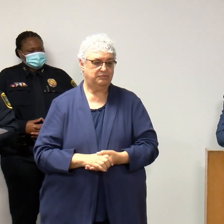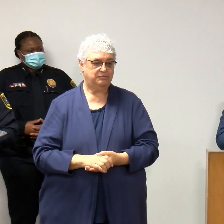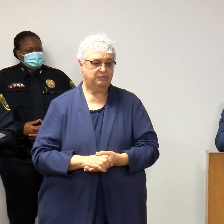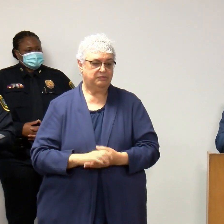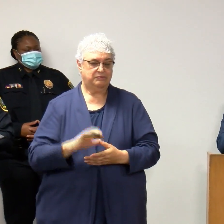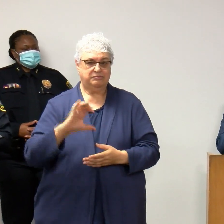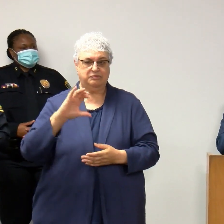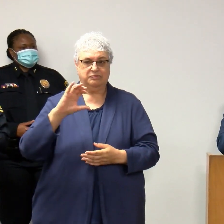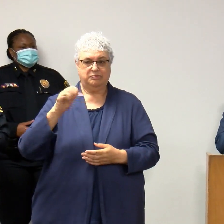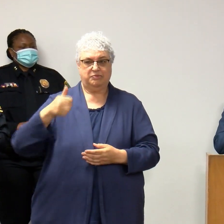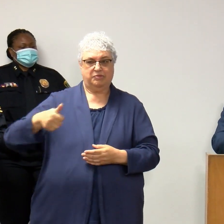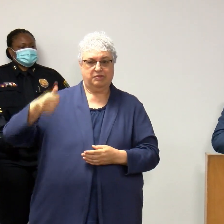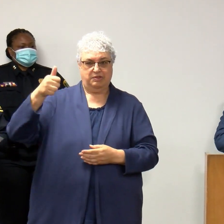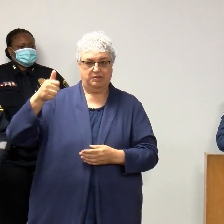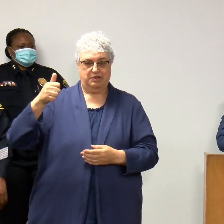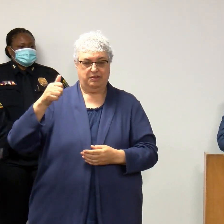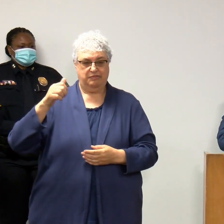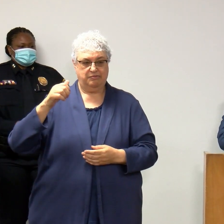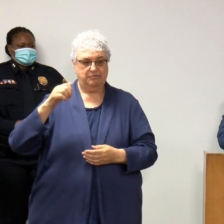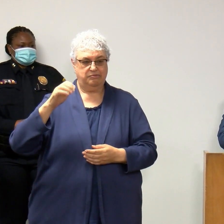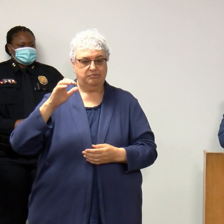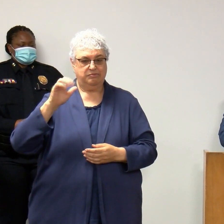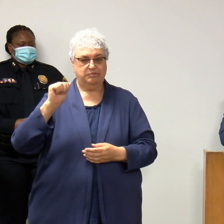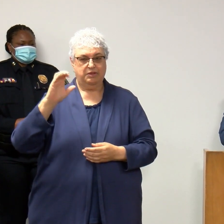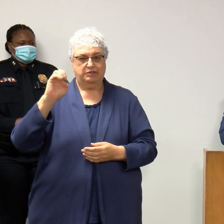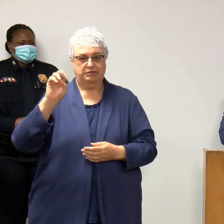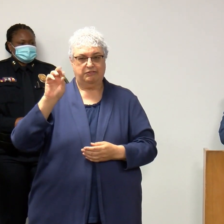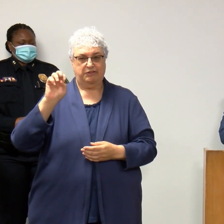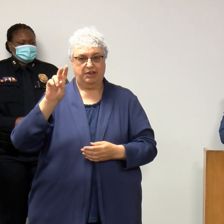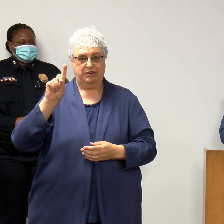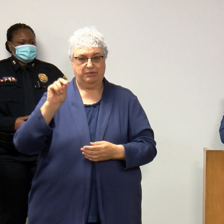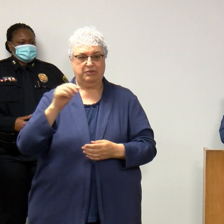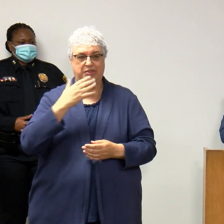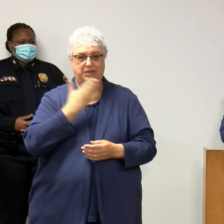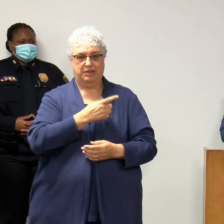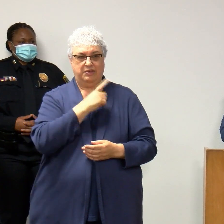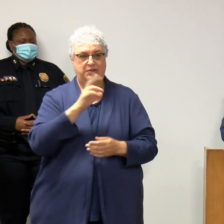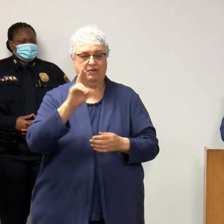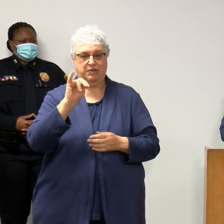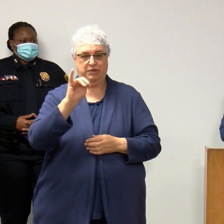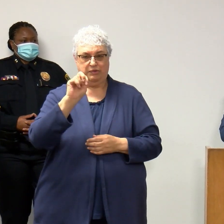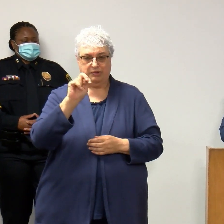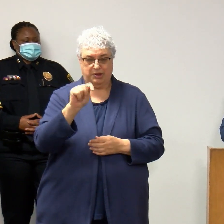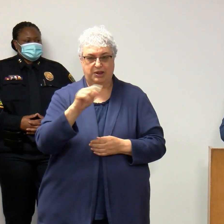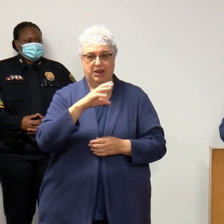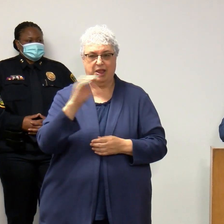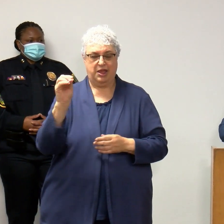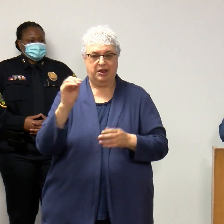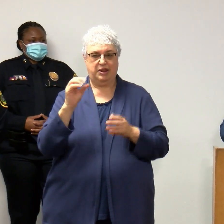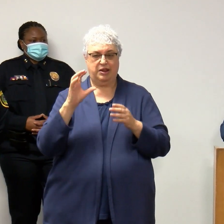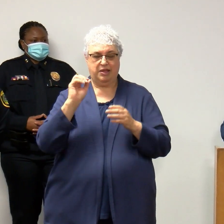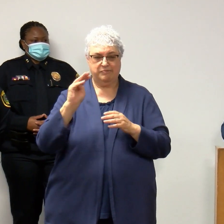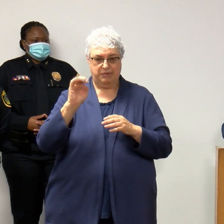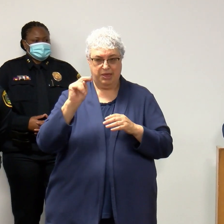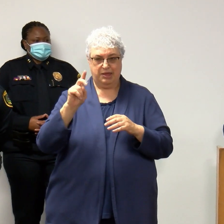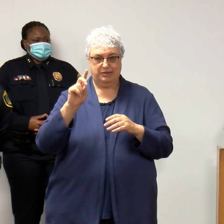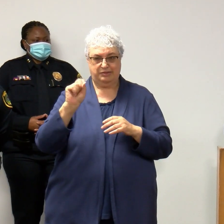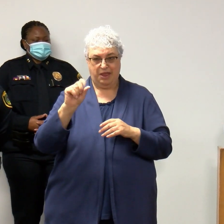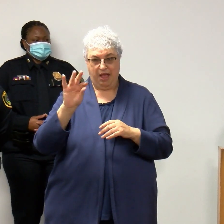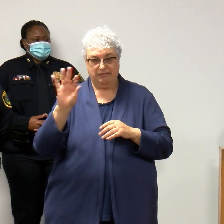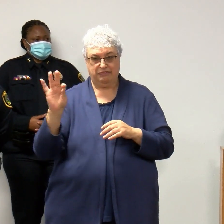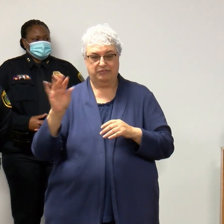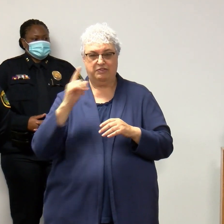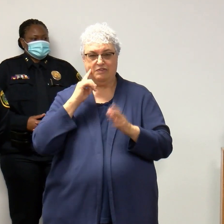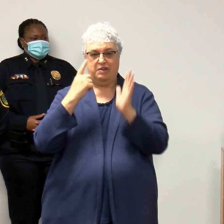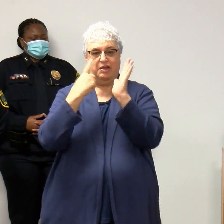Chief, let me thank you, and let me thank you and the command staff for the investigation of